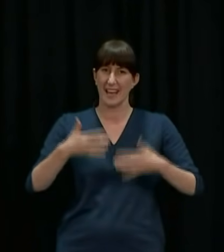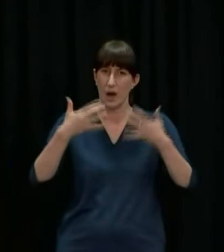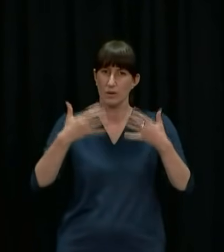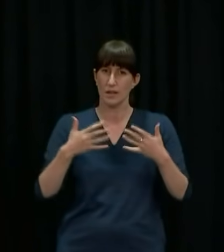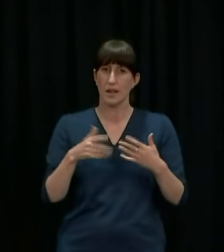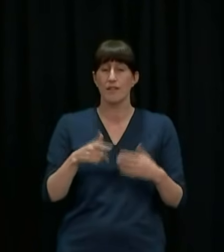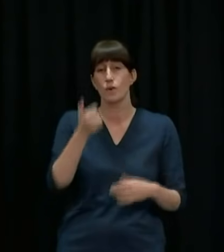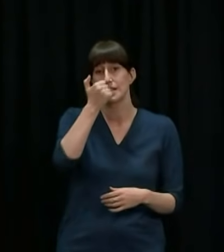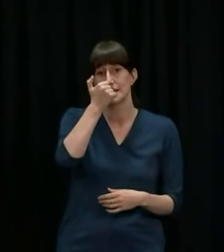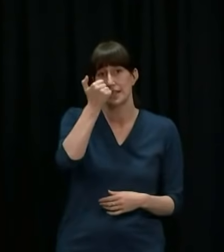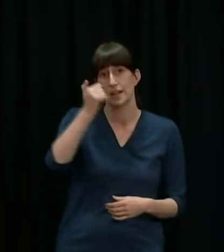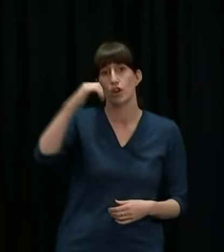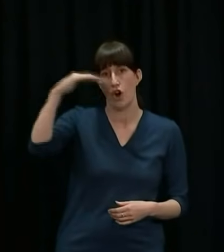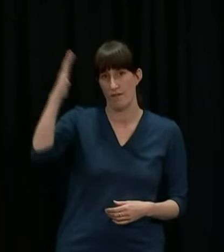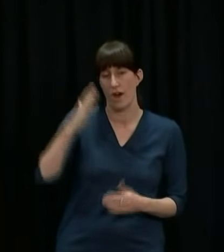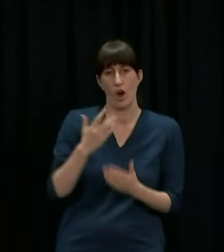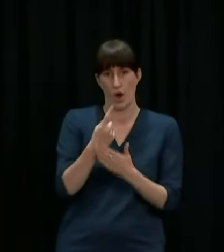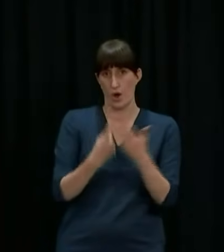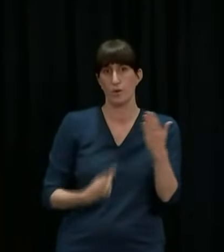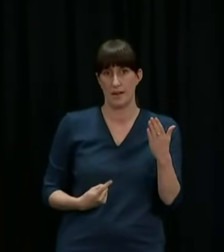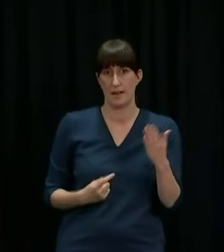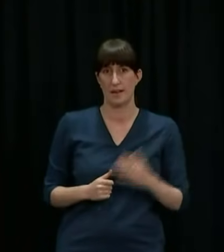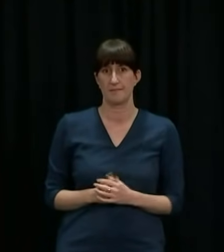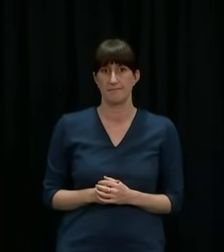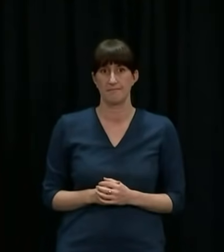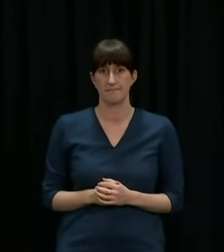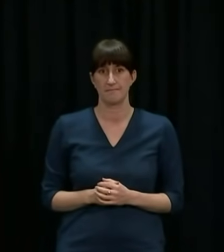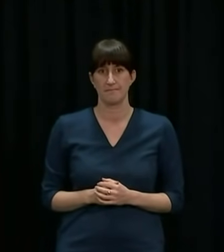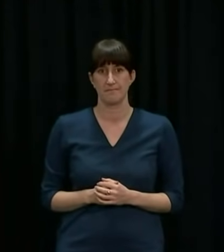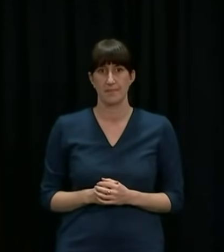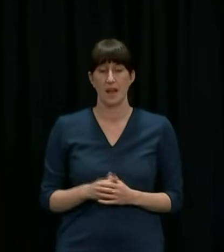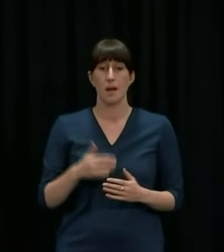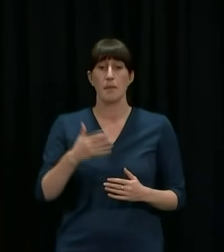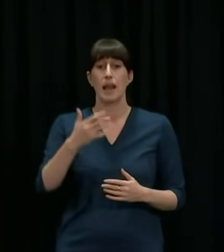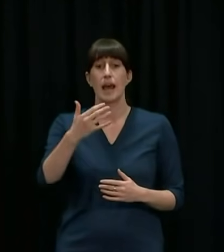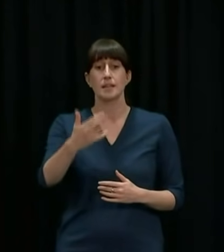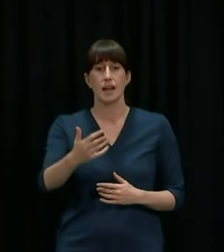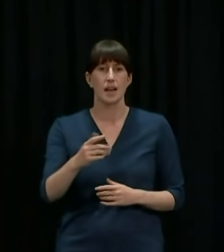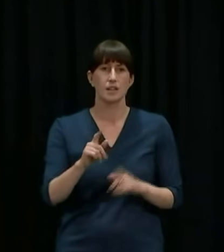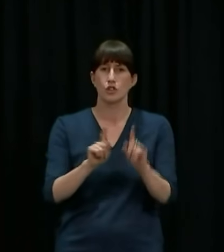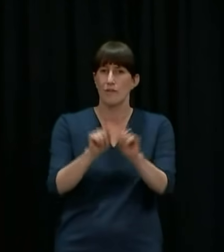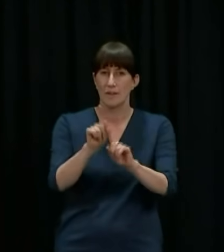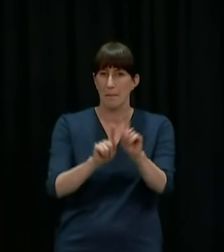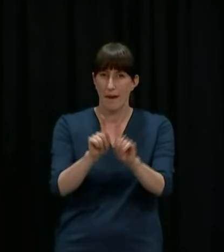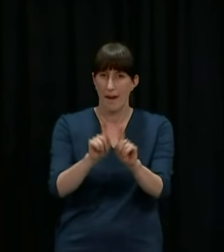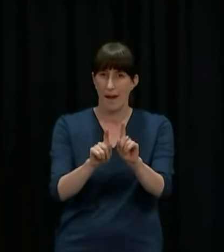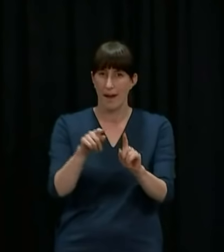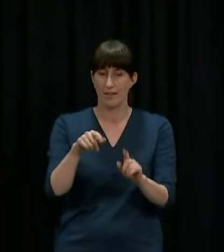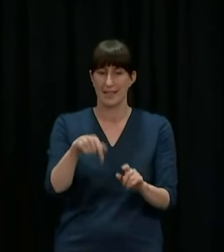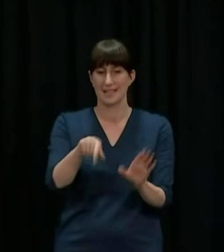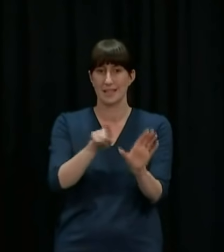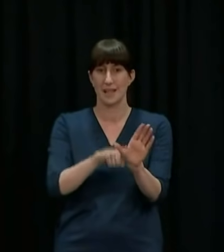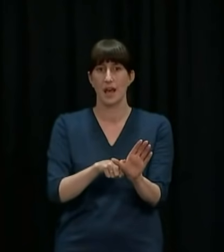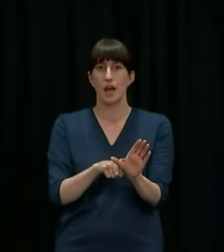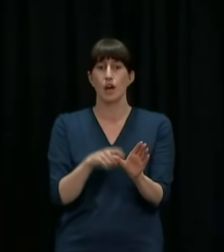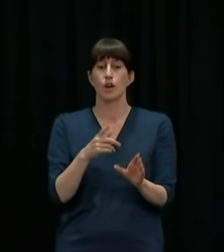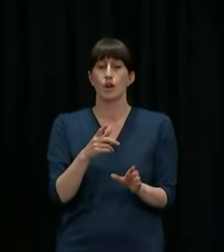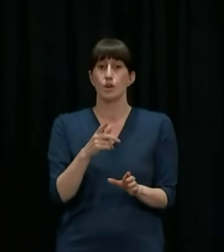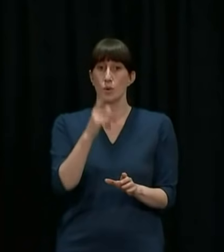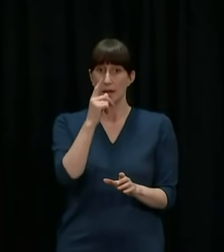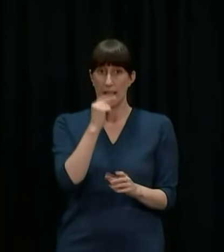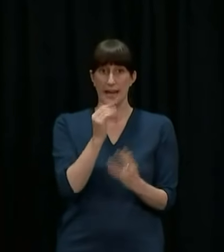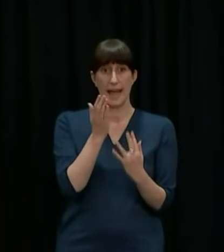stage, it's only for 16 years of age and over. From late November, people will be able to access two different